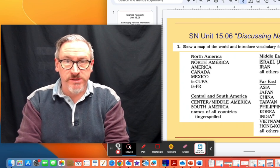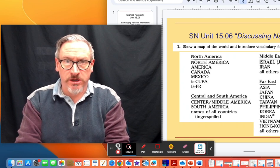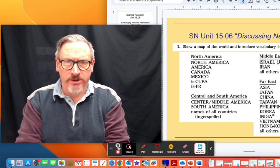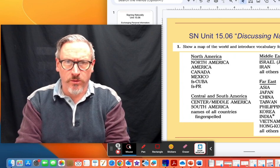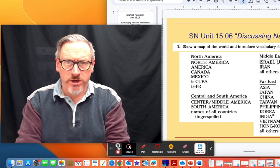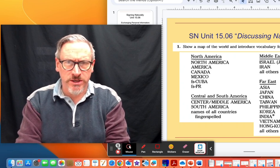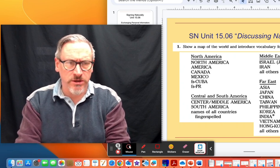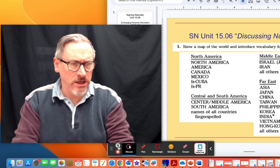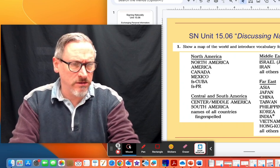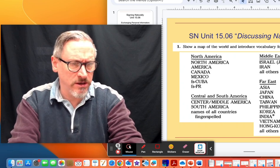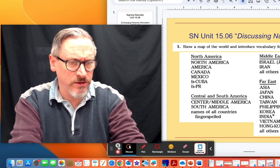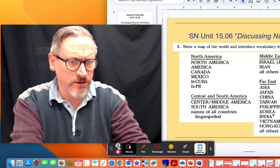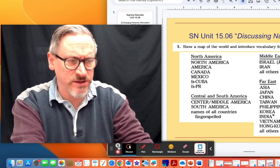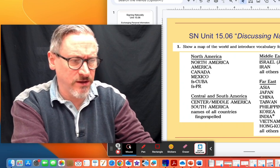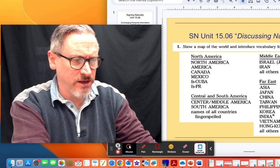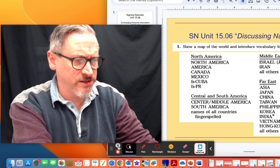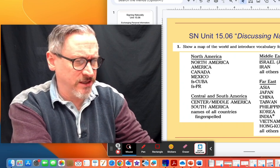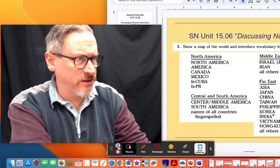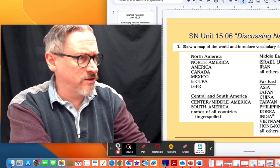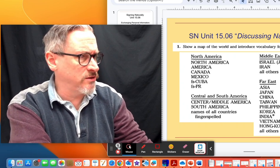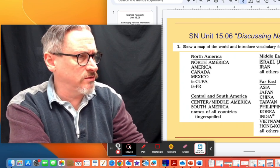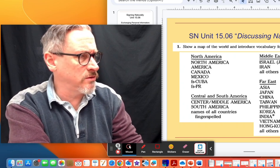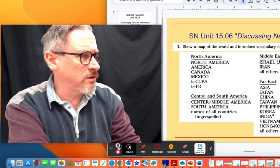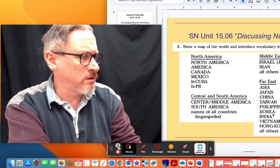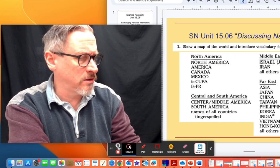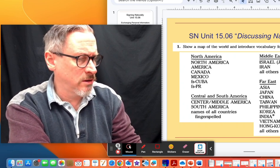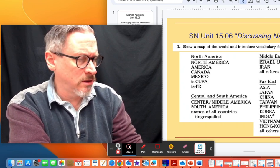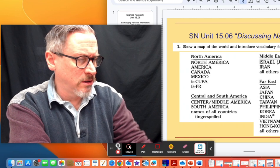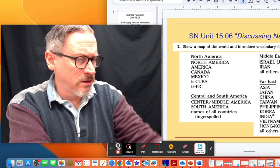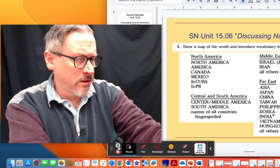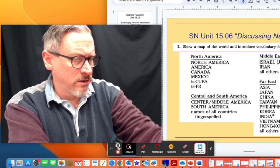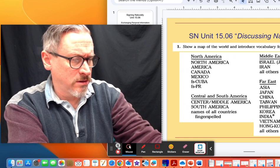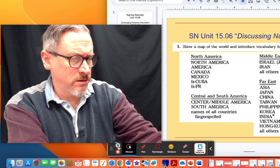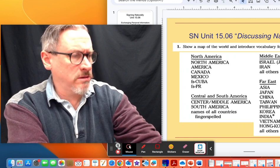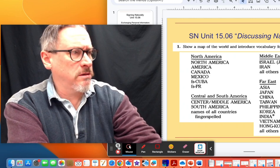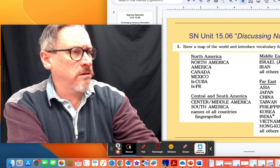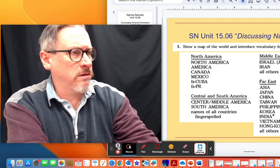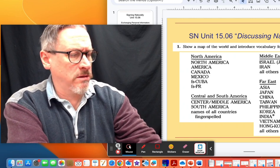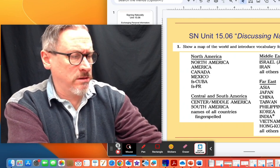Anyway, sorry about the washed out color. I don't think there's anything else I can do.